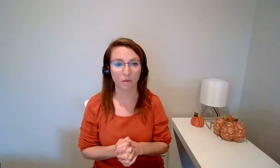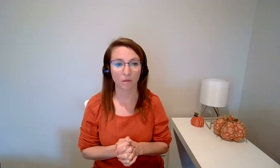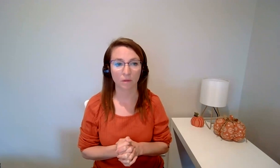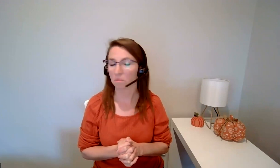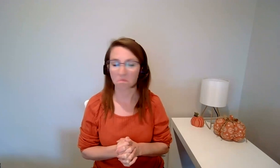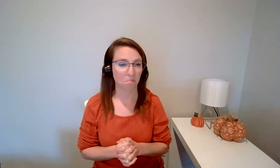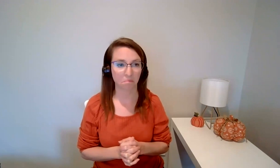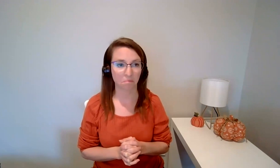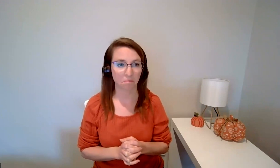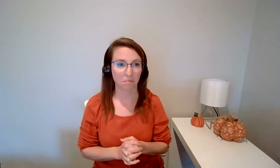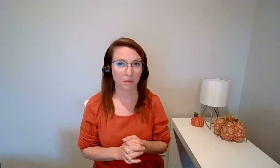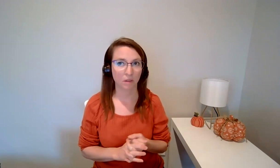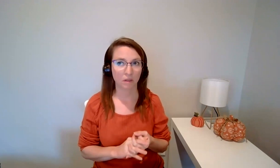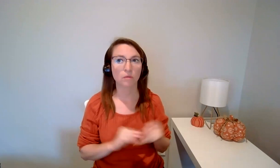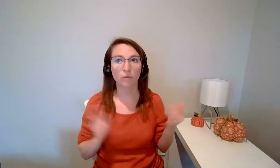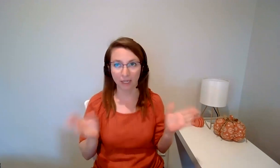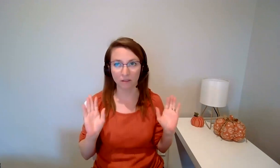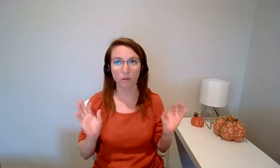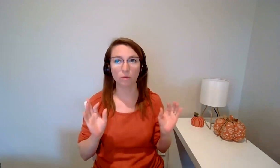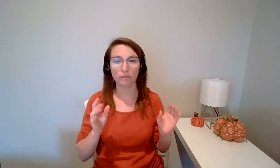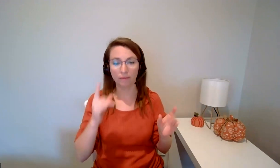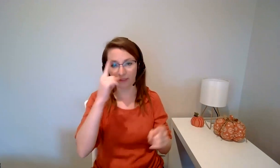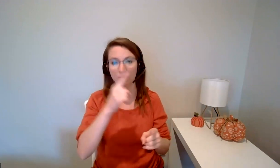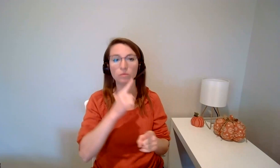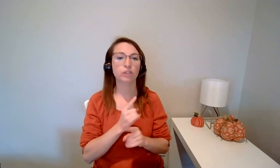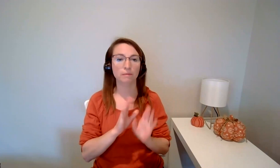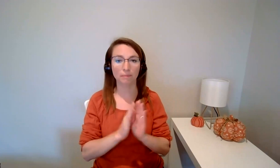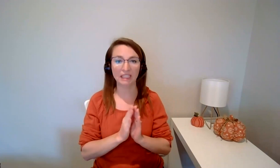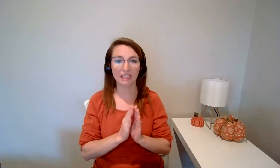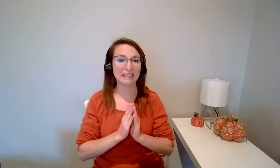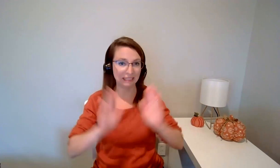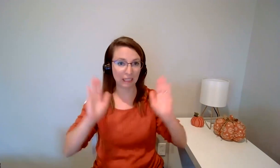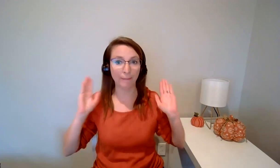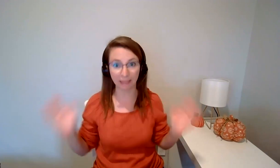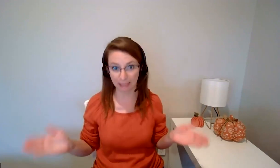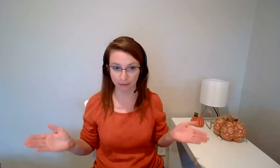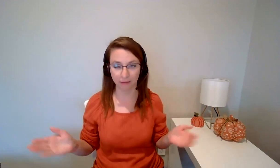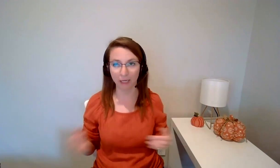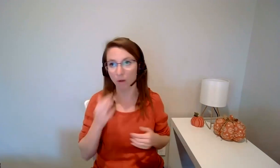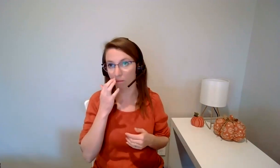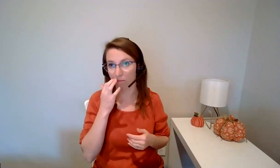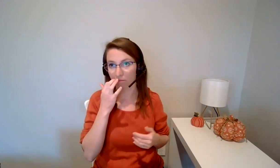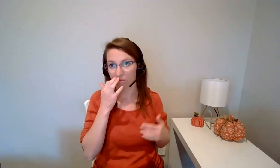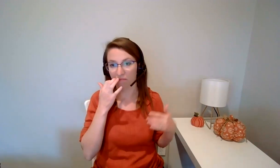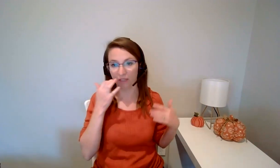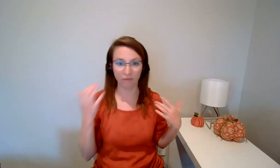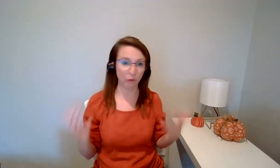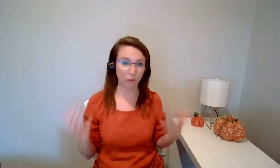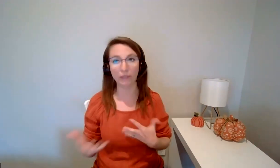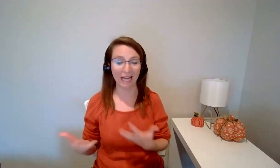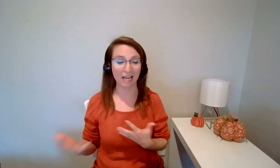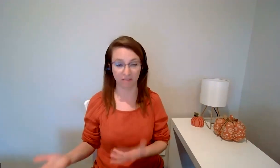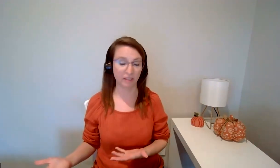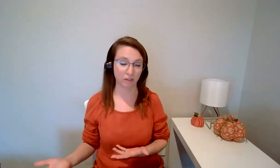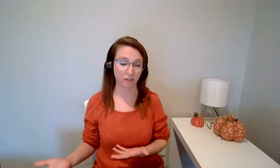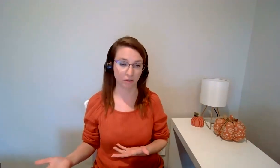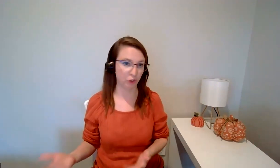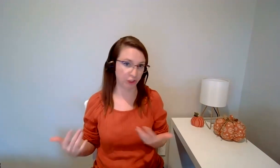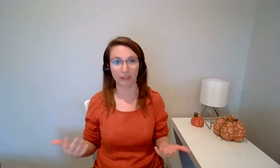brother sister. Right. Or- So this would just Okay. be sibling. Now, if you only have sisters, you're just going